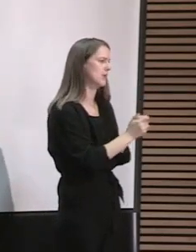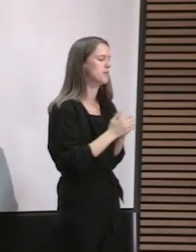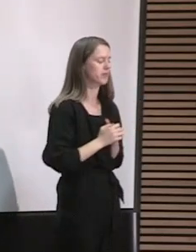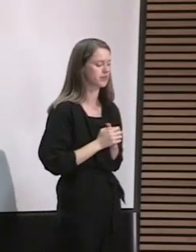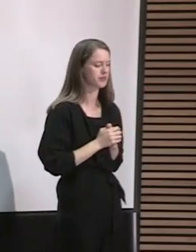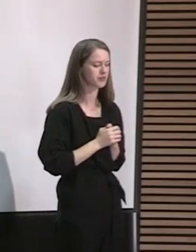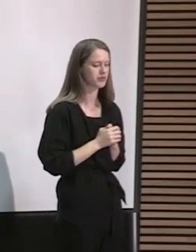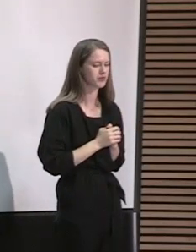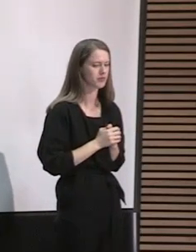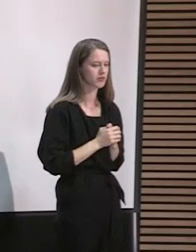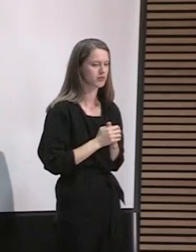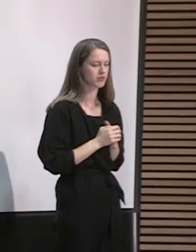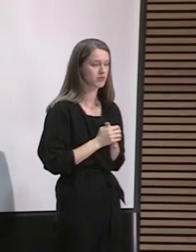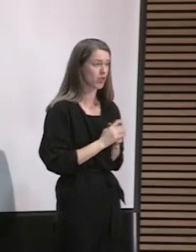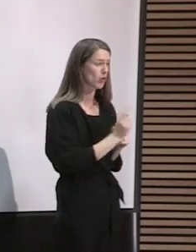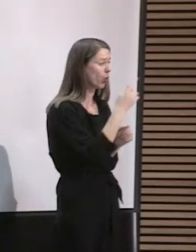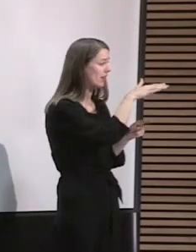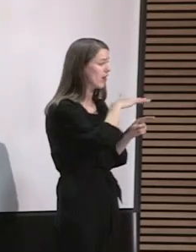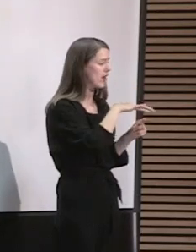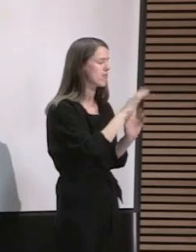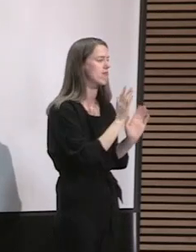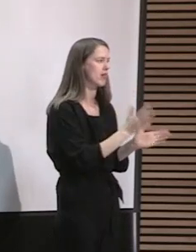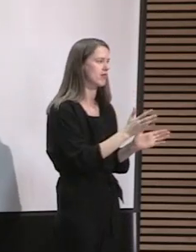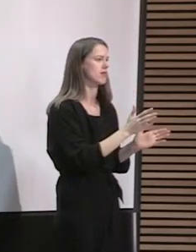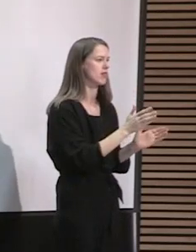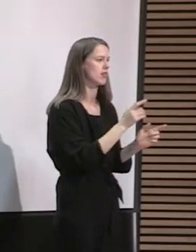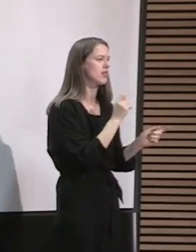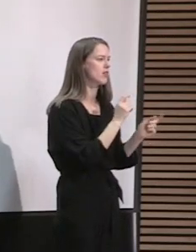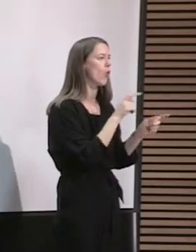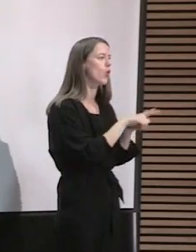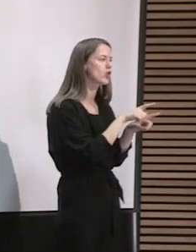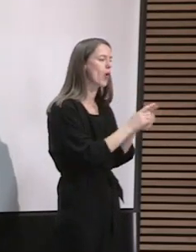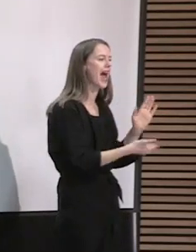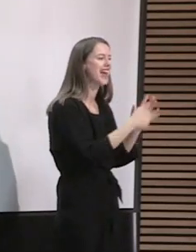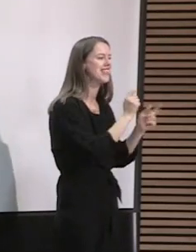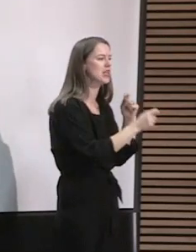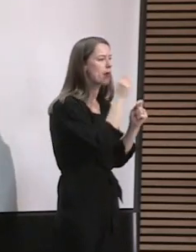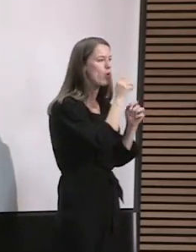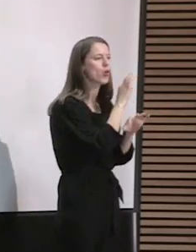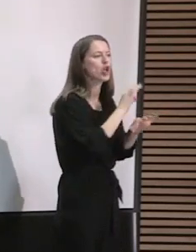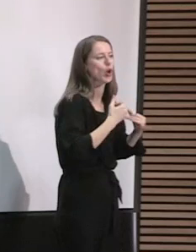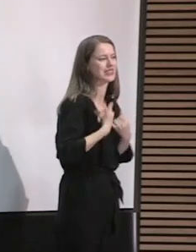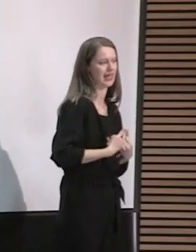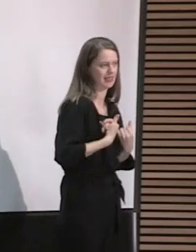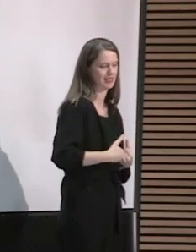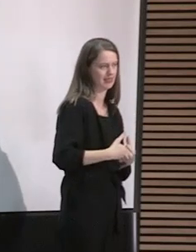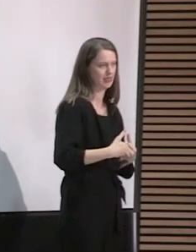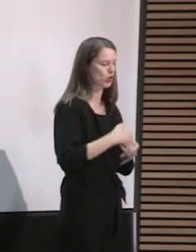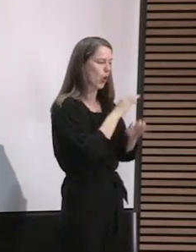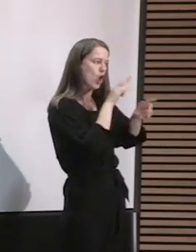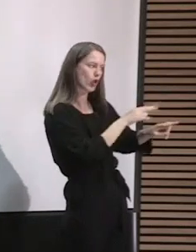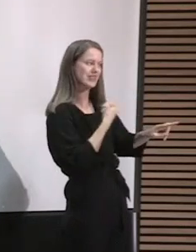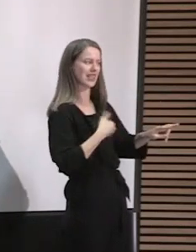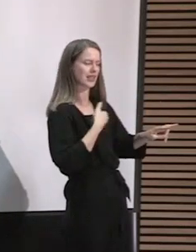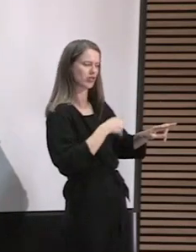particularly across the Auckland area, we do want to do some testing of asymptomatic people, which is what we did last time as we came down the alert